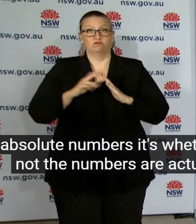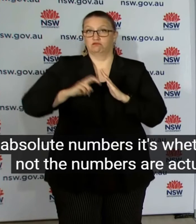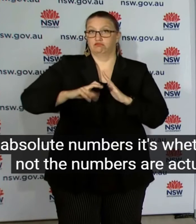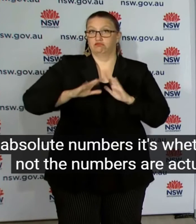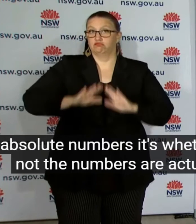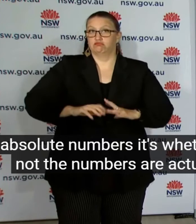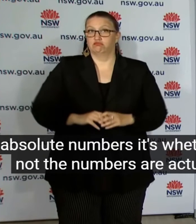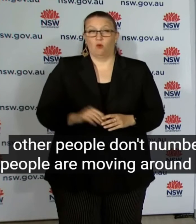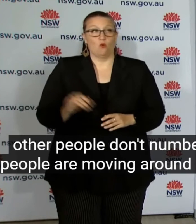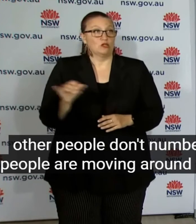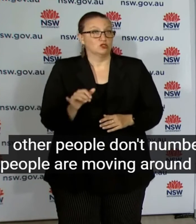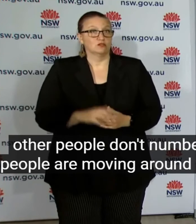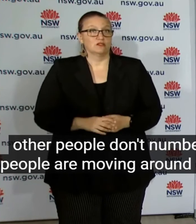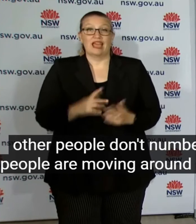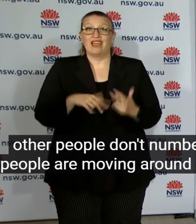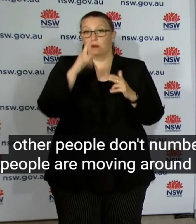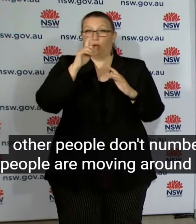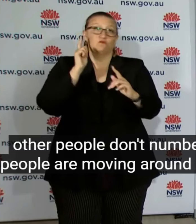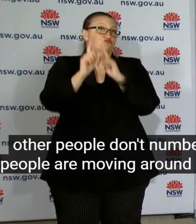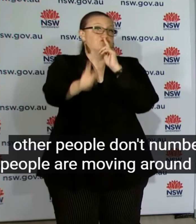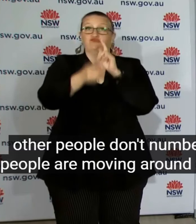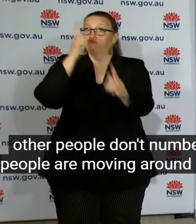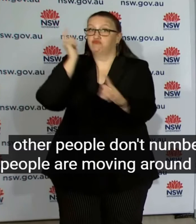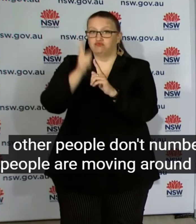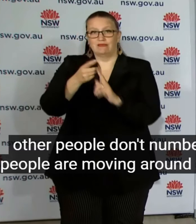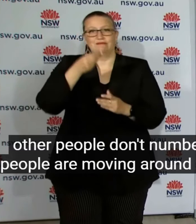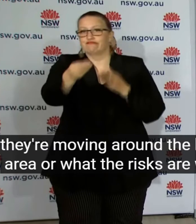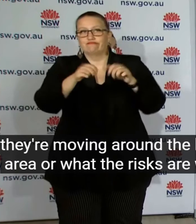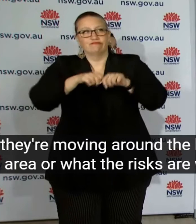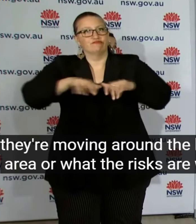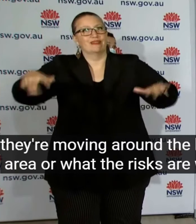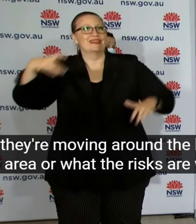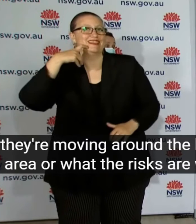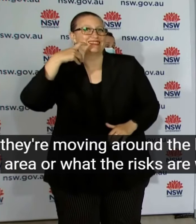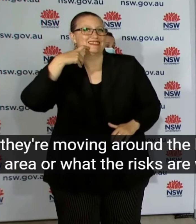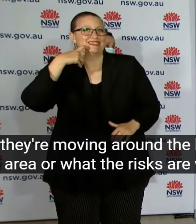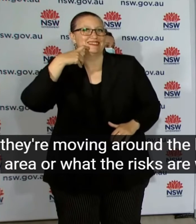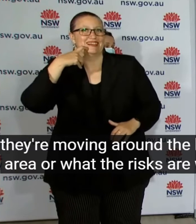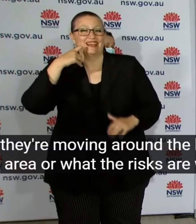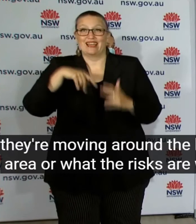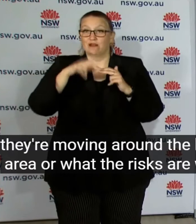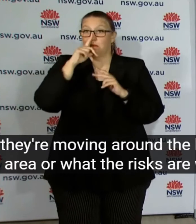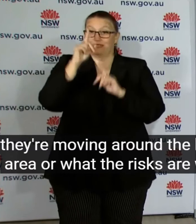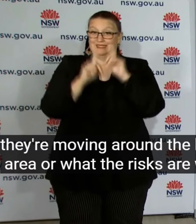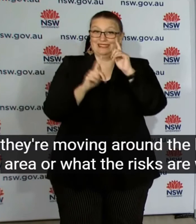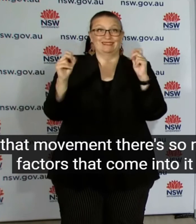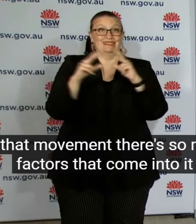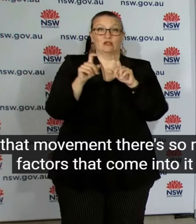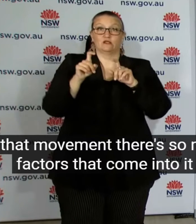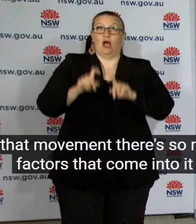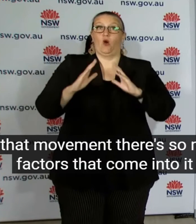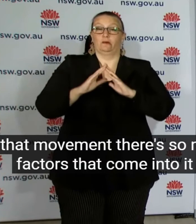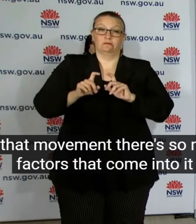with that movement. There's so many factors that come into it, so it's not easy to convey that, but just let's say that the government is